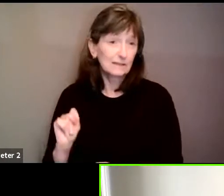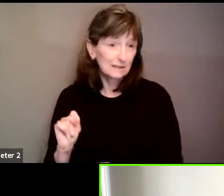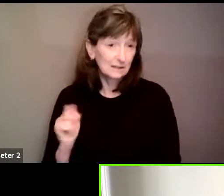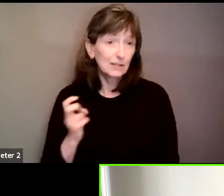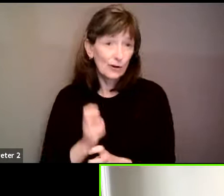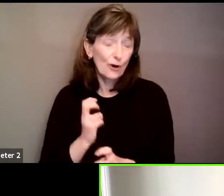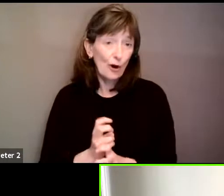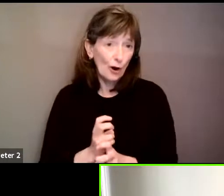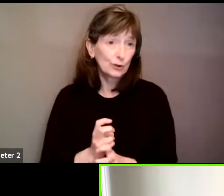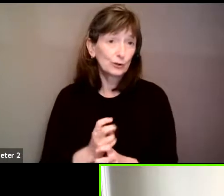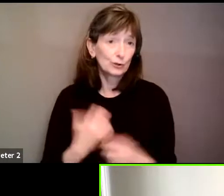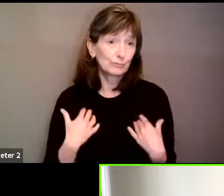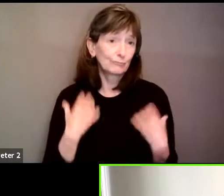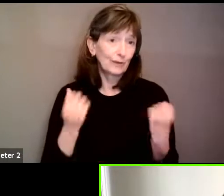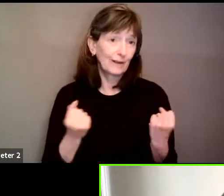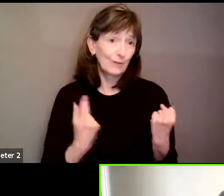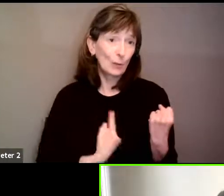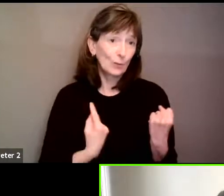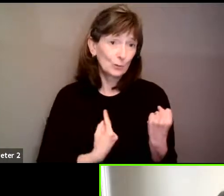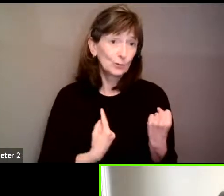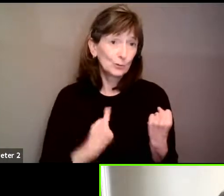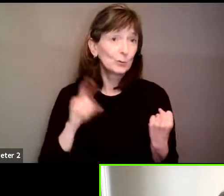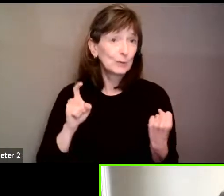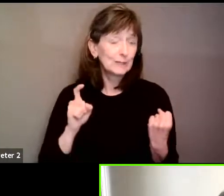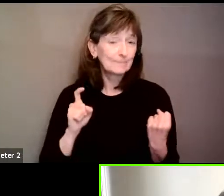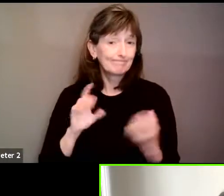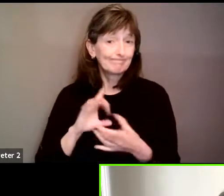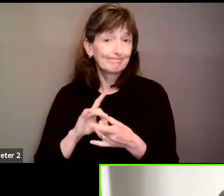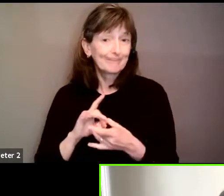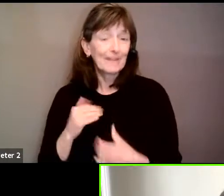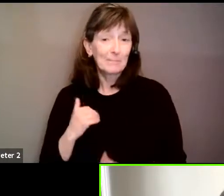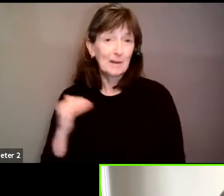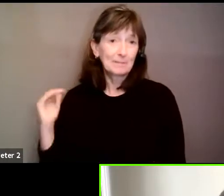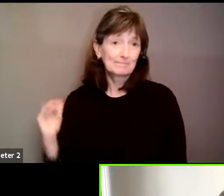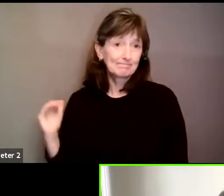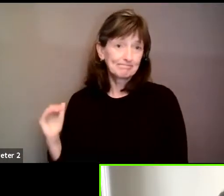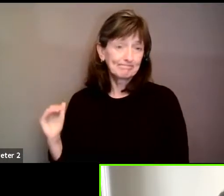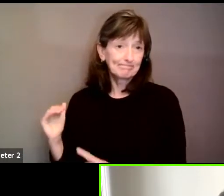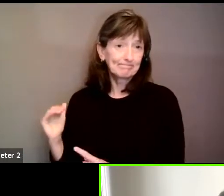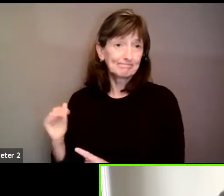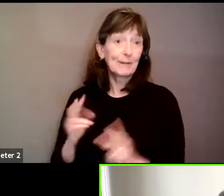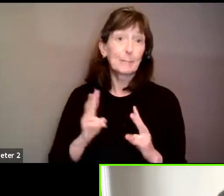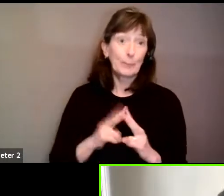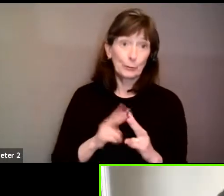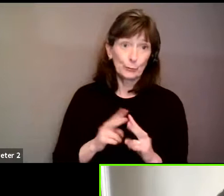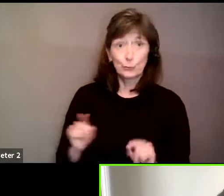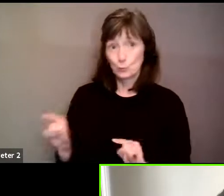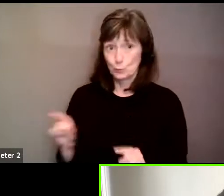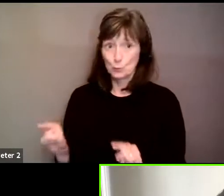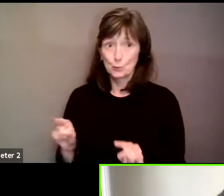to, you know, really reach out to them. And for me, that was like my little sib and my partner at the time.